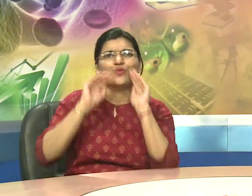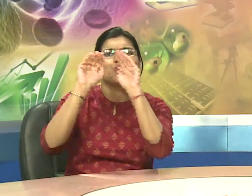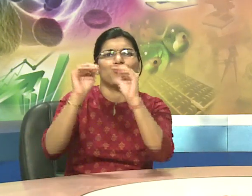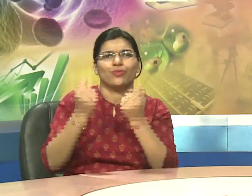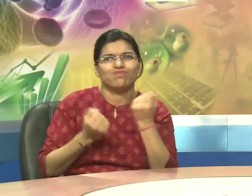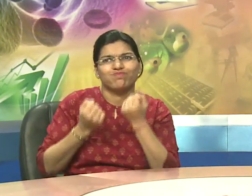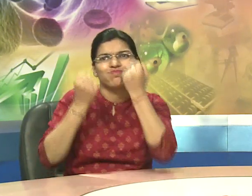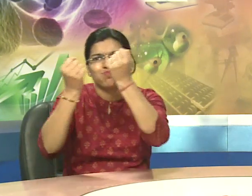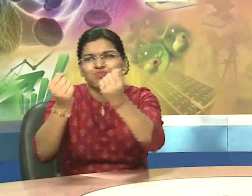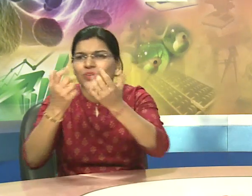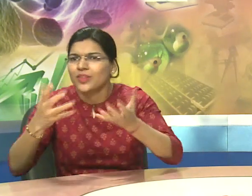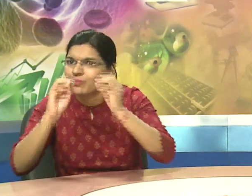Similarly as brotherhood,